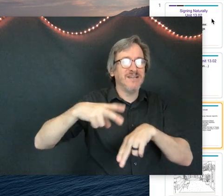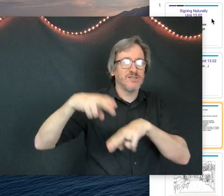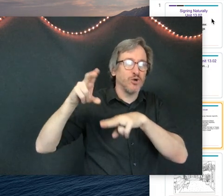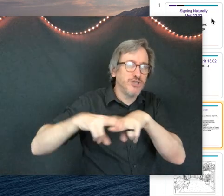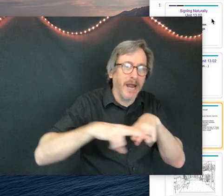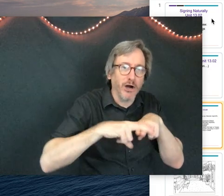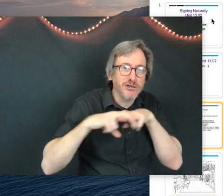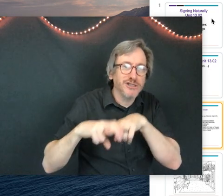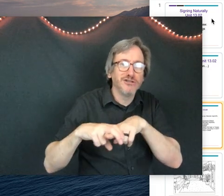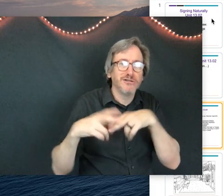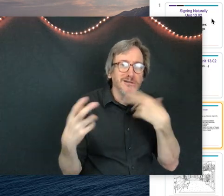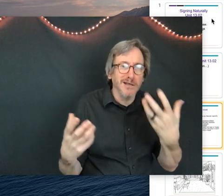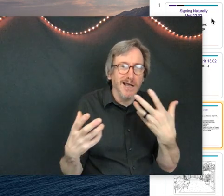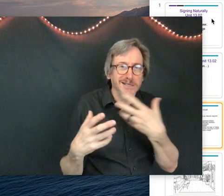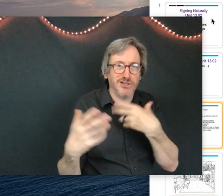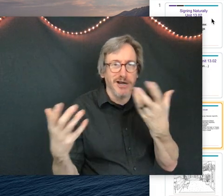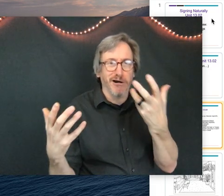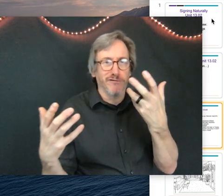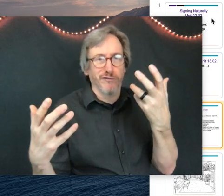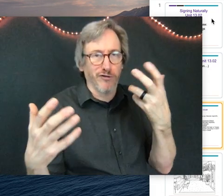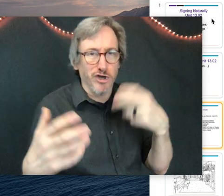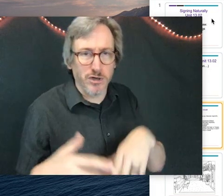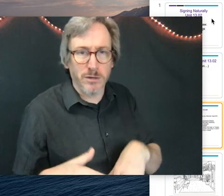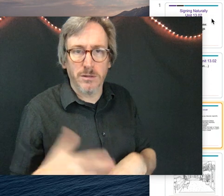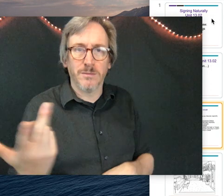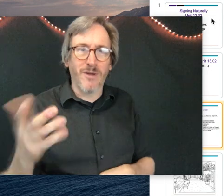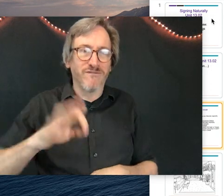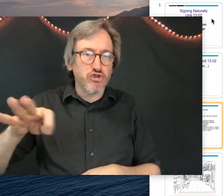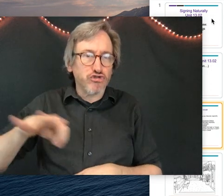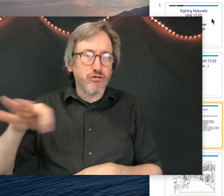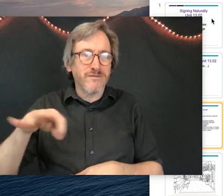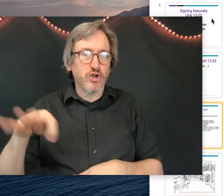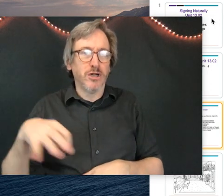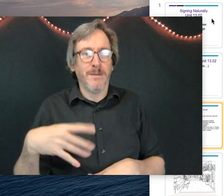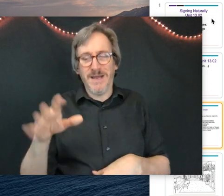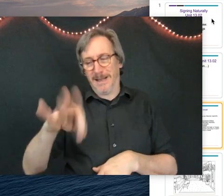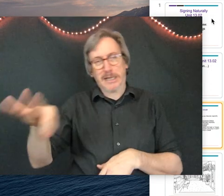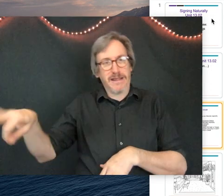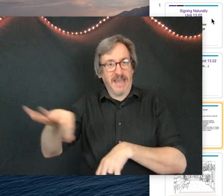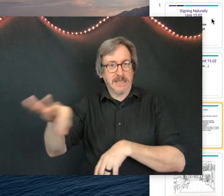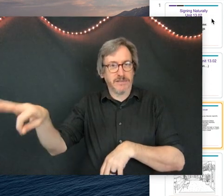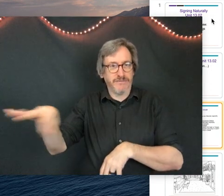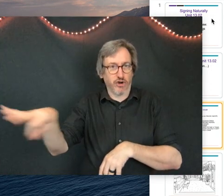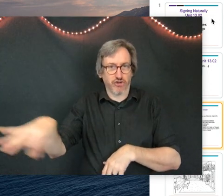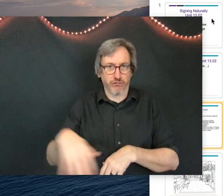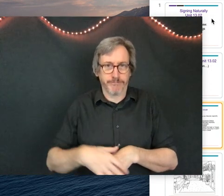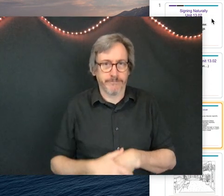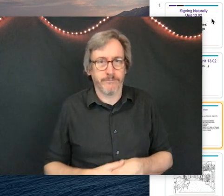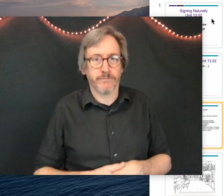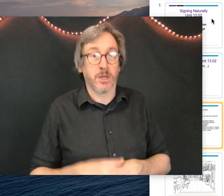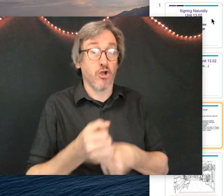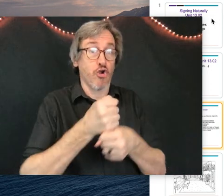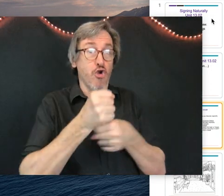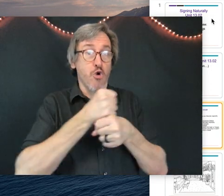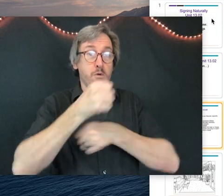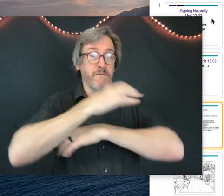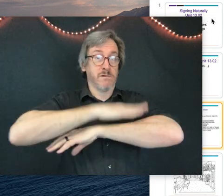I've seen also chairs as a generic for furniture, meaning like the things, furniture.